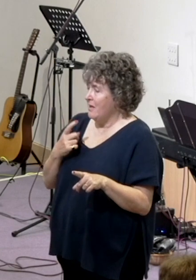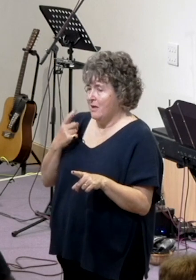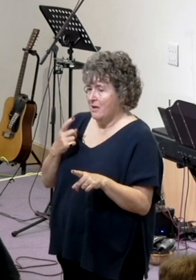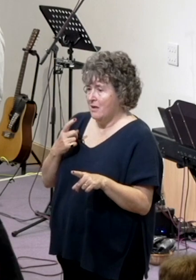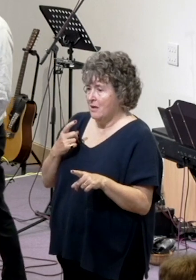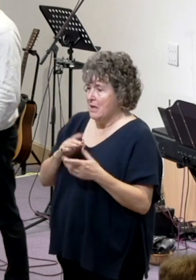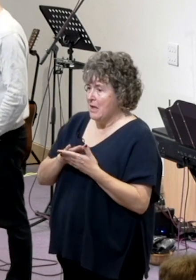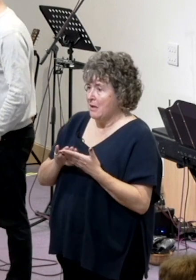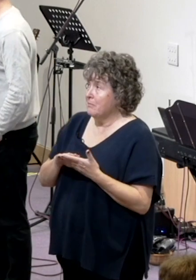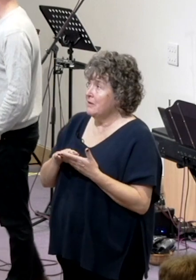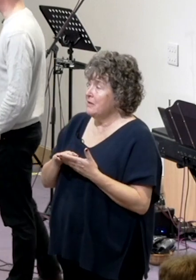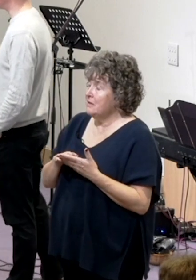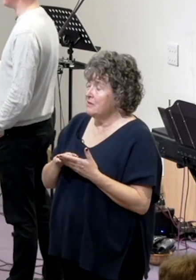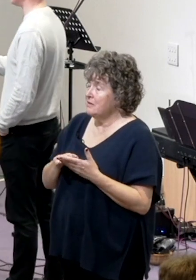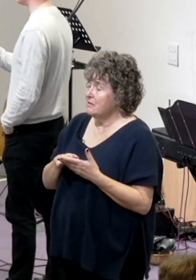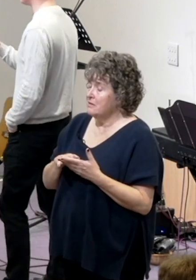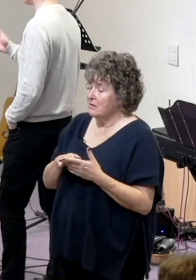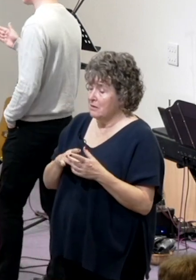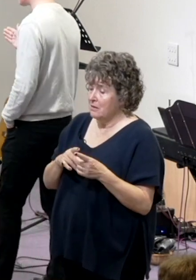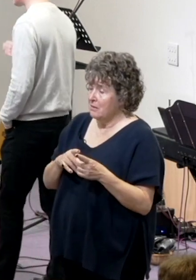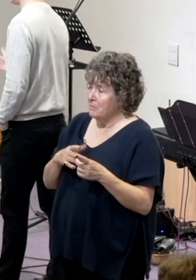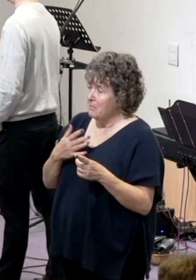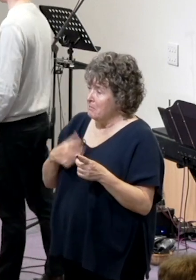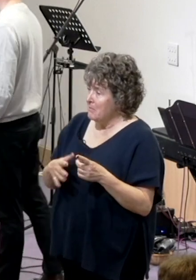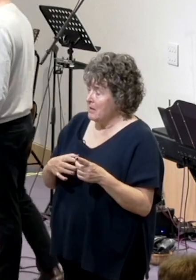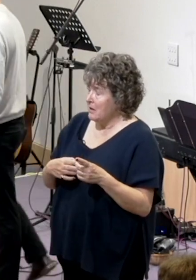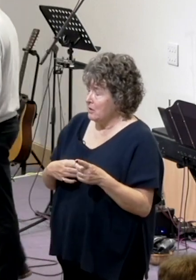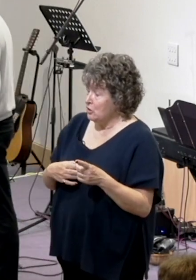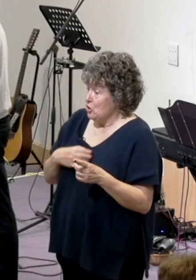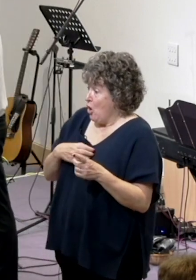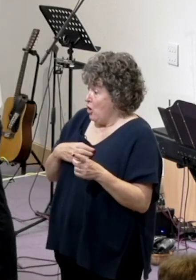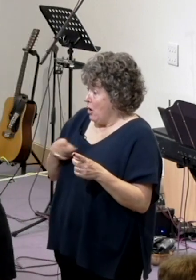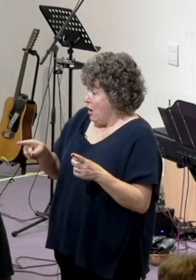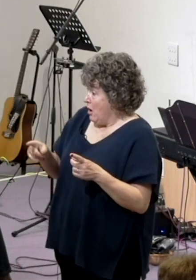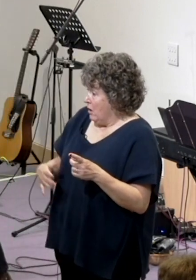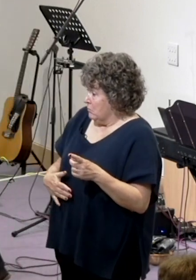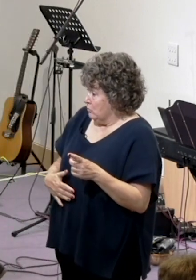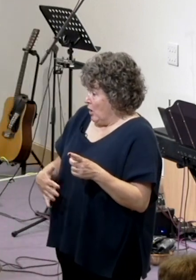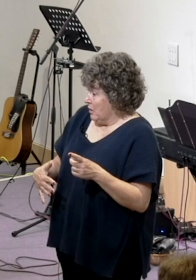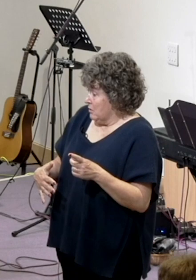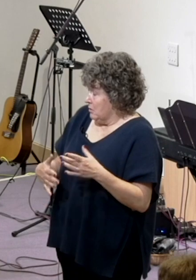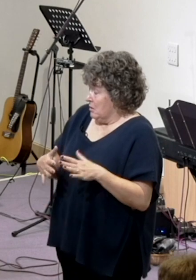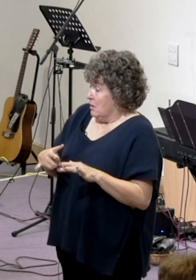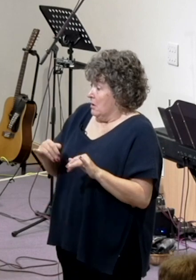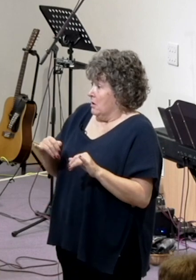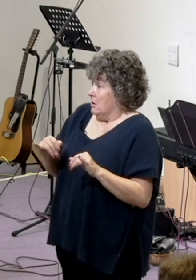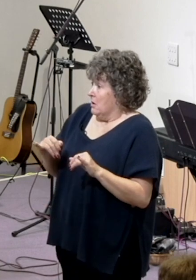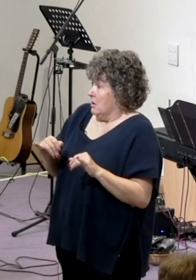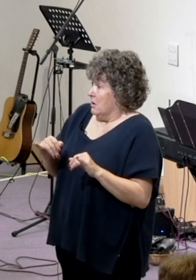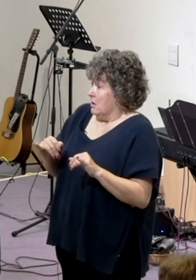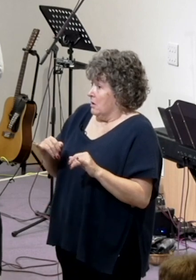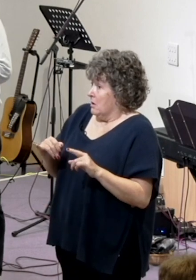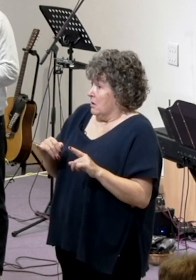after he considered this. That means after he'd gone through the shock of discovering Mary was pregnant. After